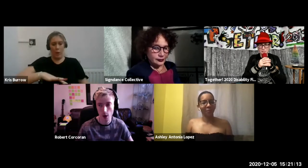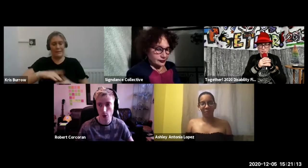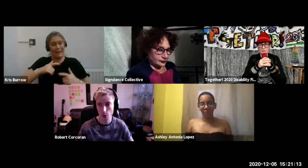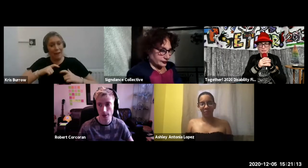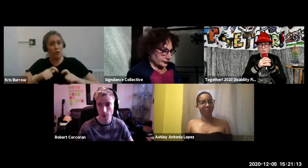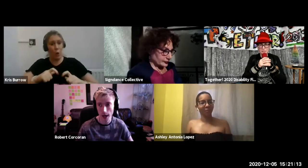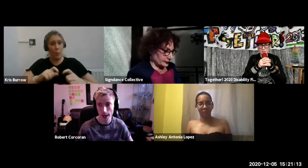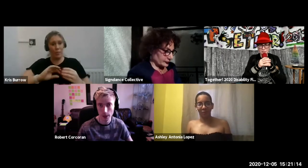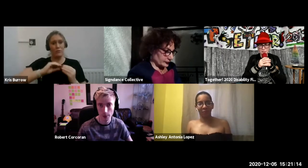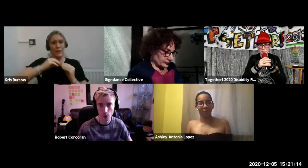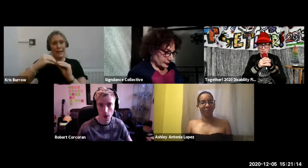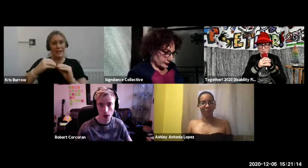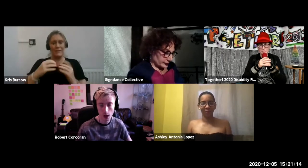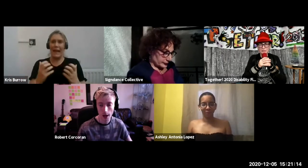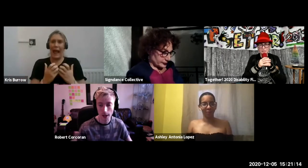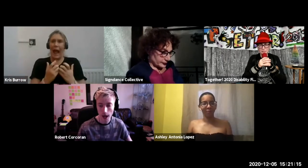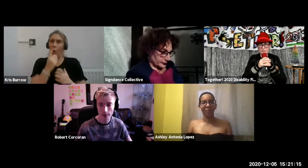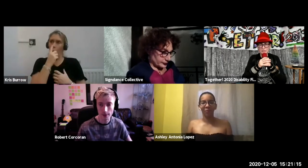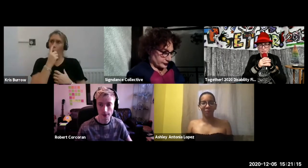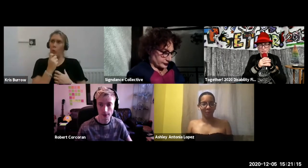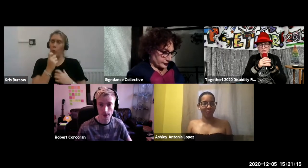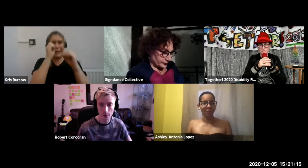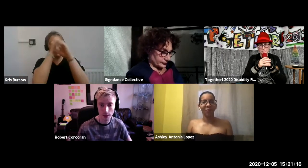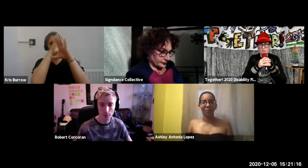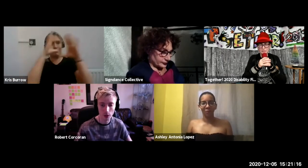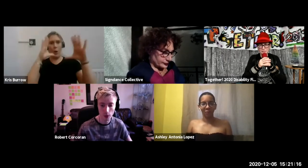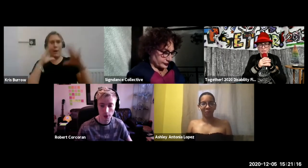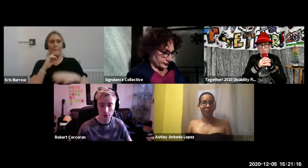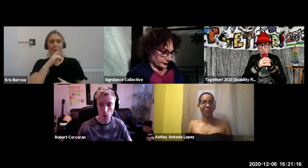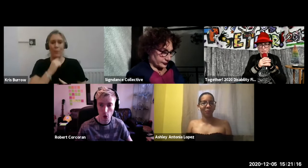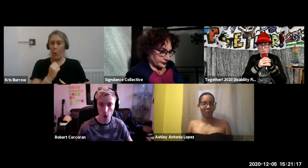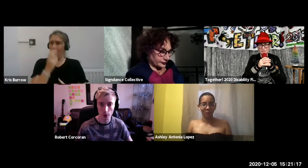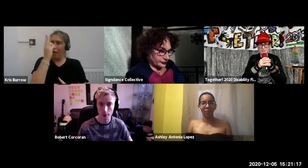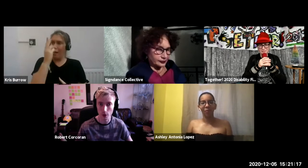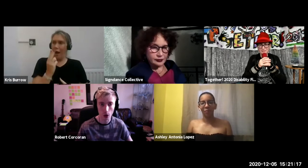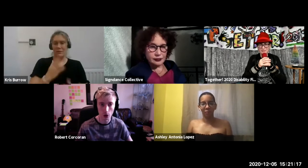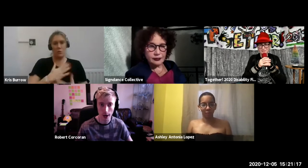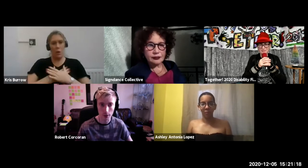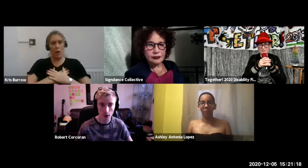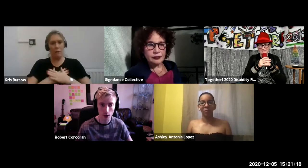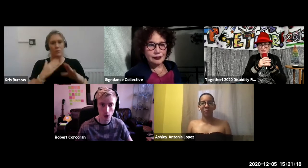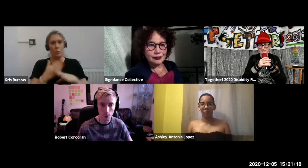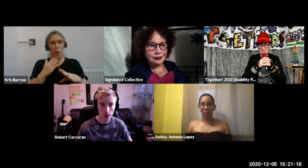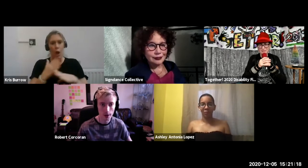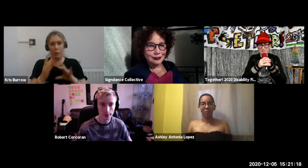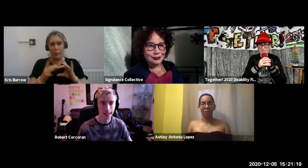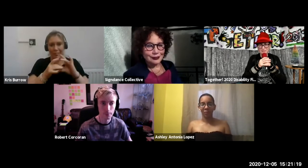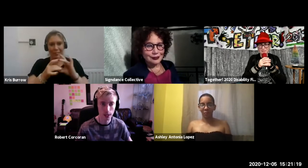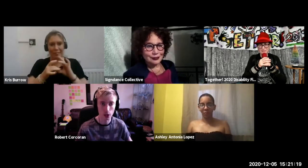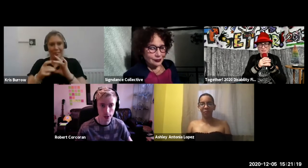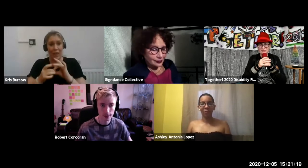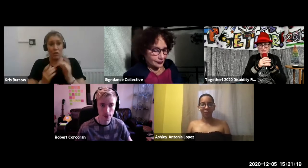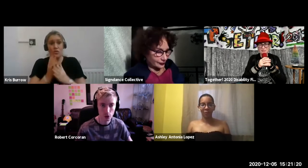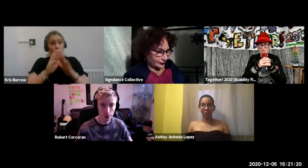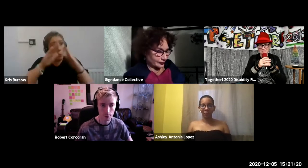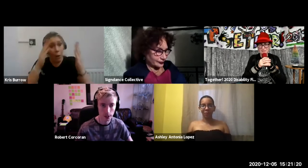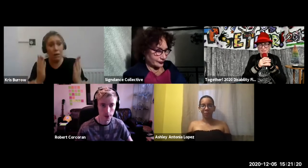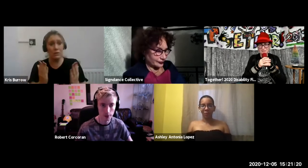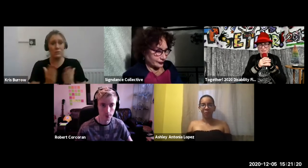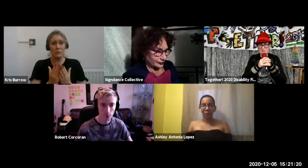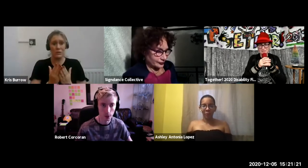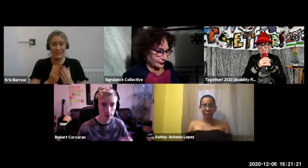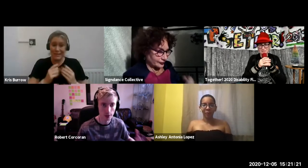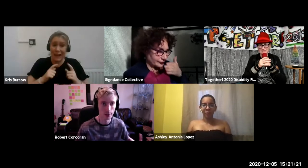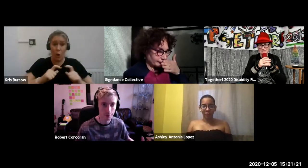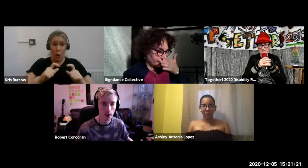that, but how could we inspire people and the artists and the people that we love to work with all around the globe to keep being creative during this